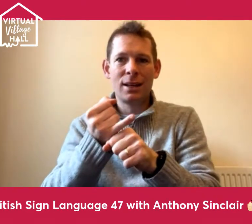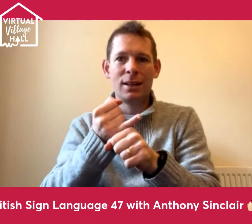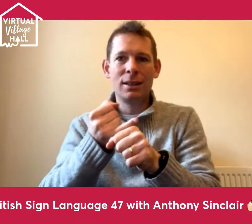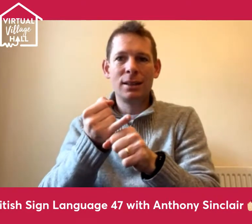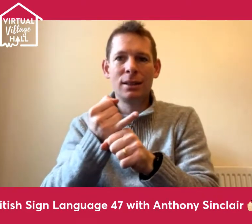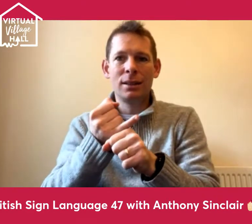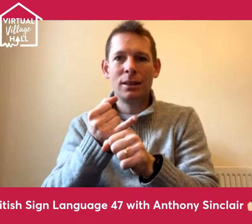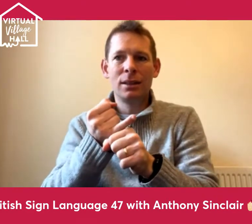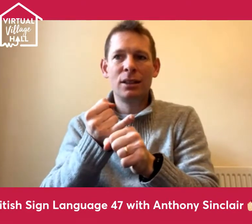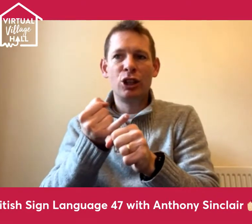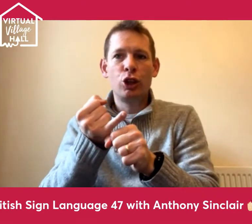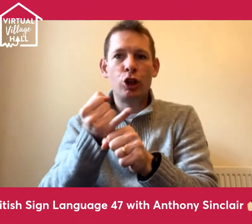grey,